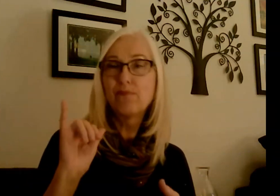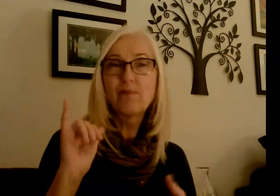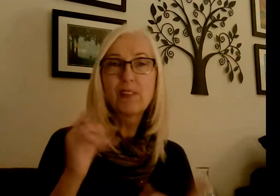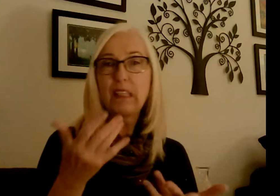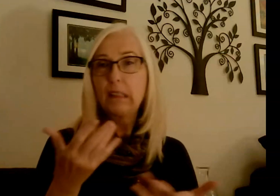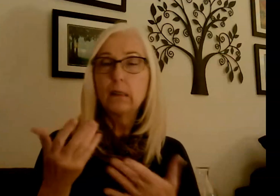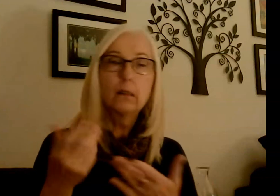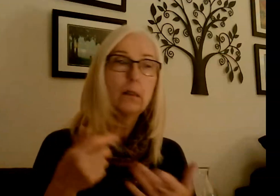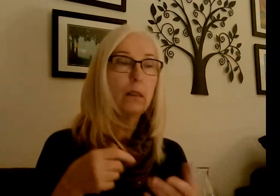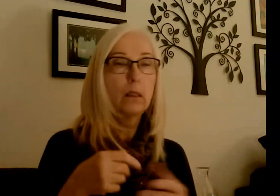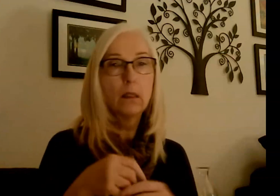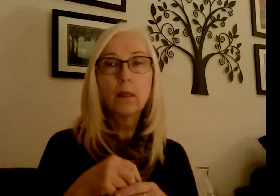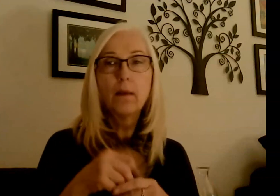time,